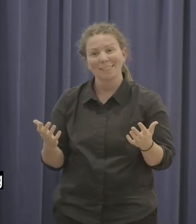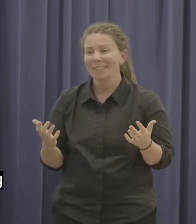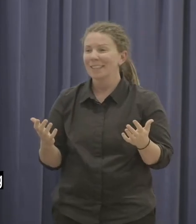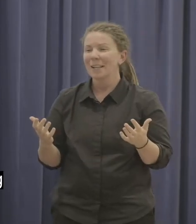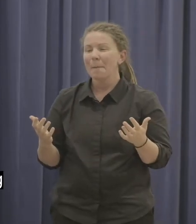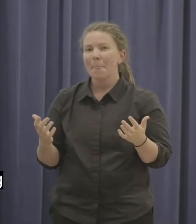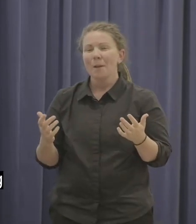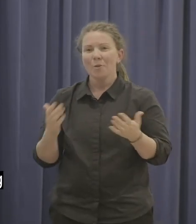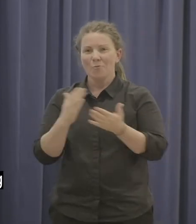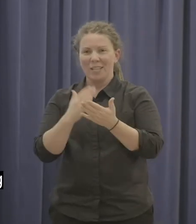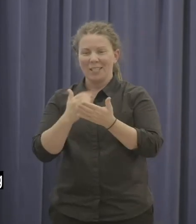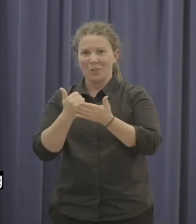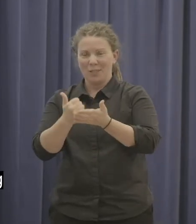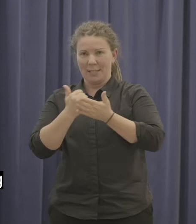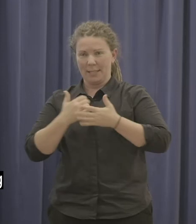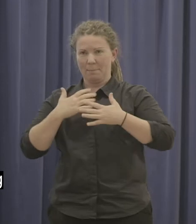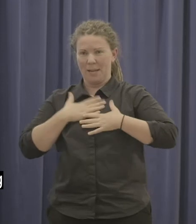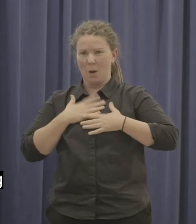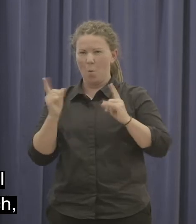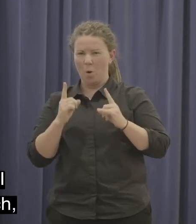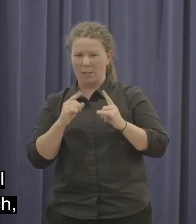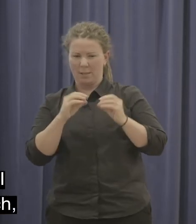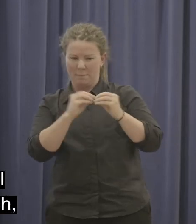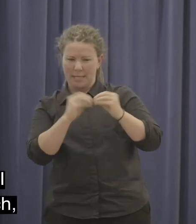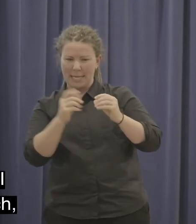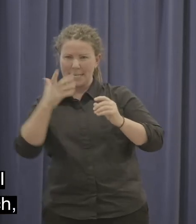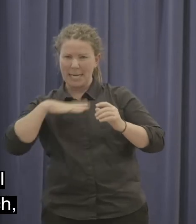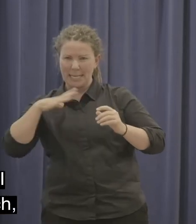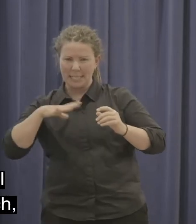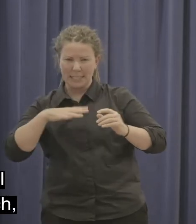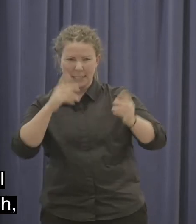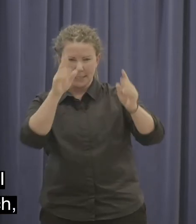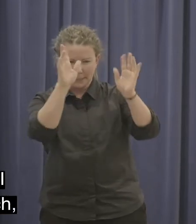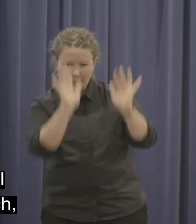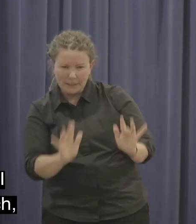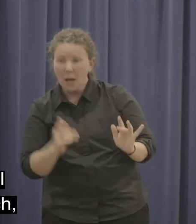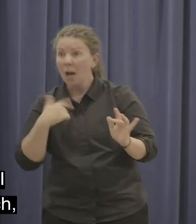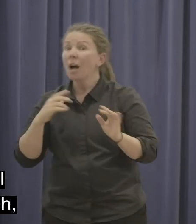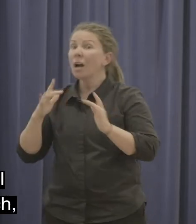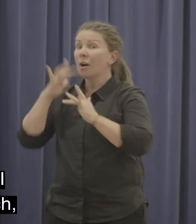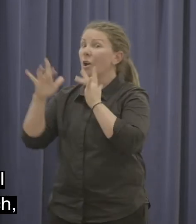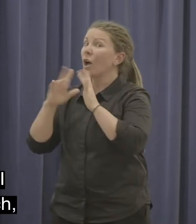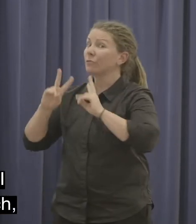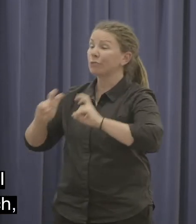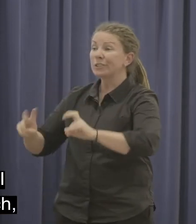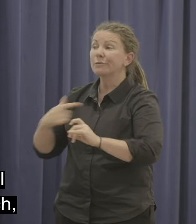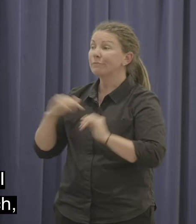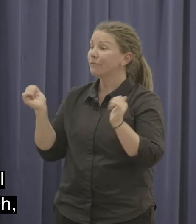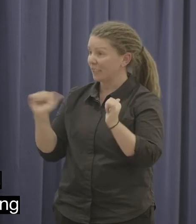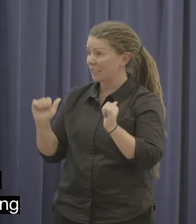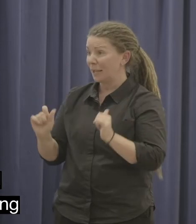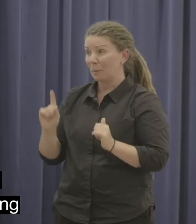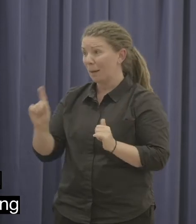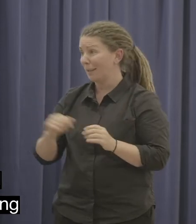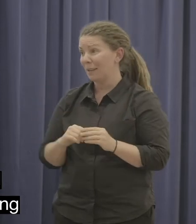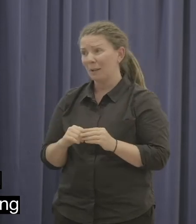To assist me in identifying Billy's requirements and my decision making, I did do some online research. But I